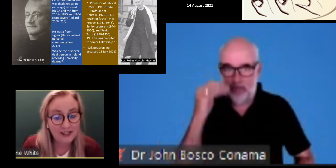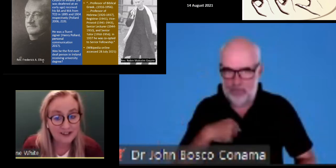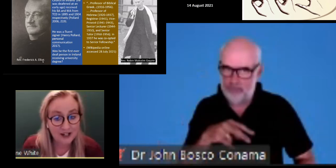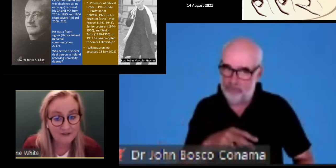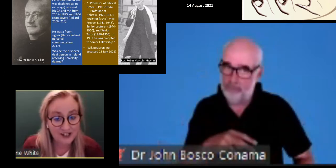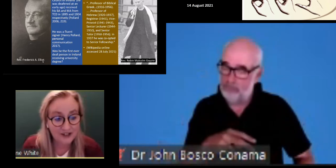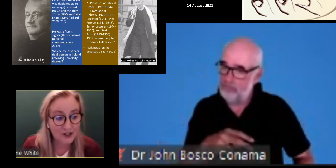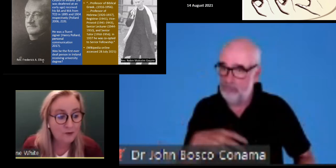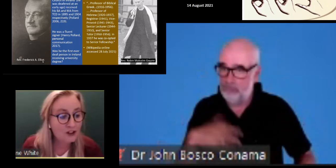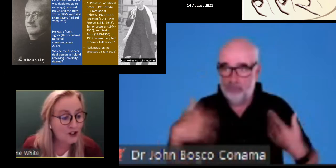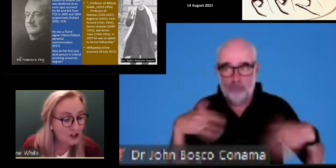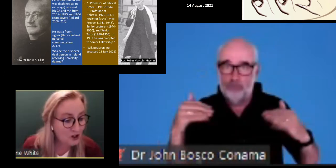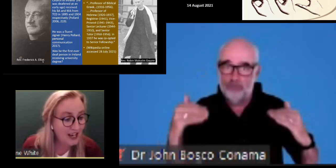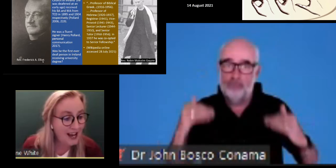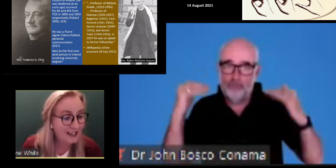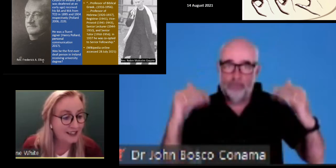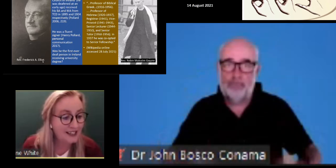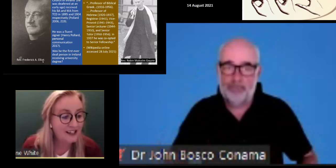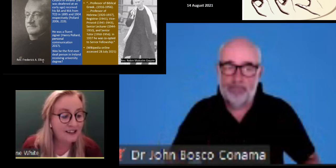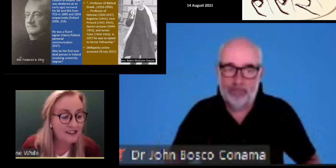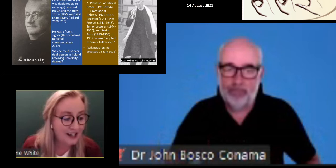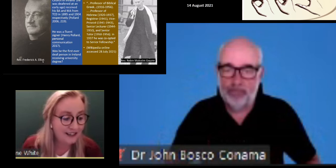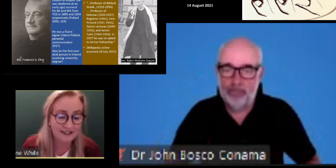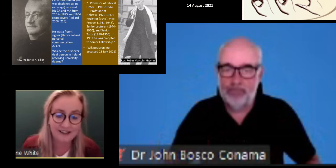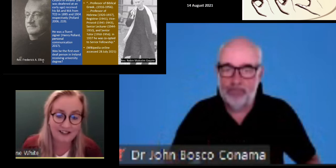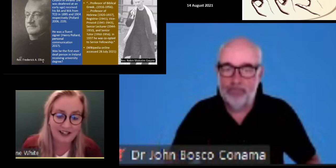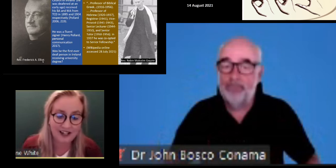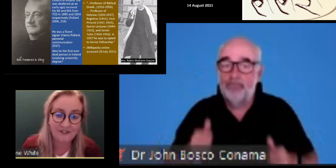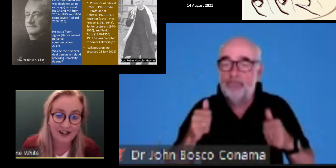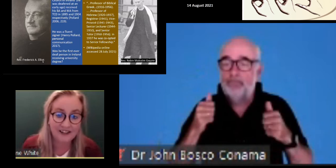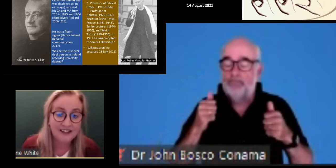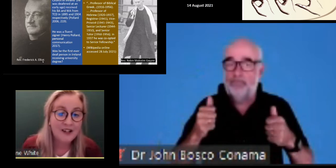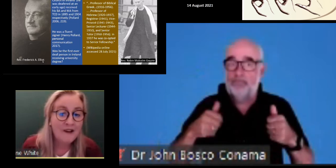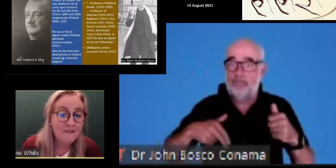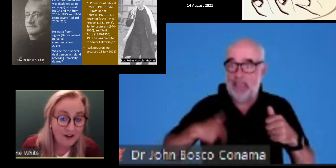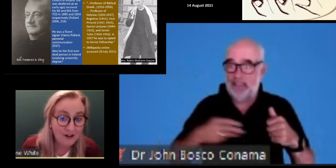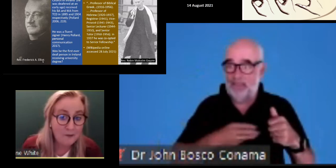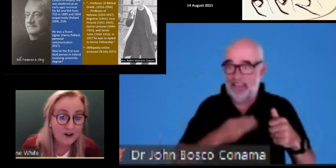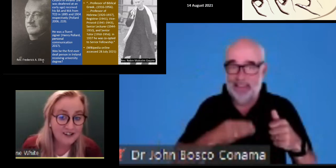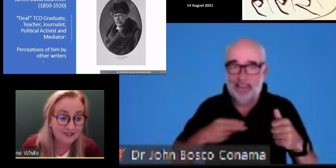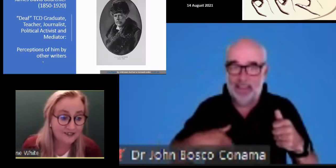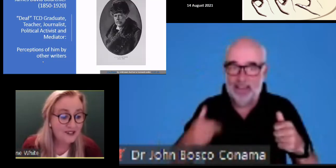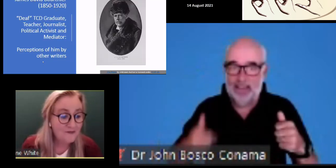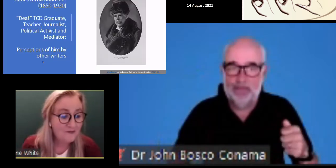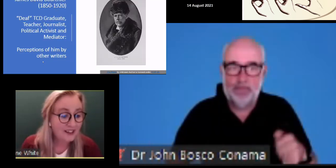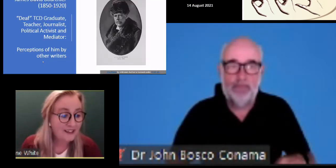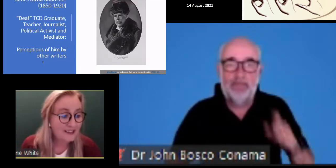completed my research, but just look at the titles that they have had. Very impressive. The